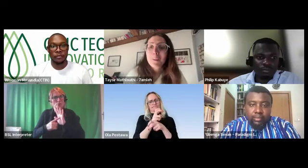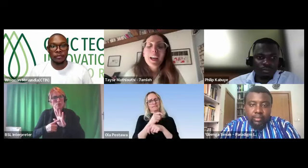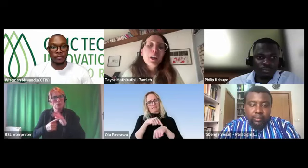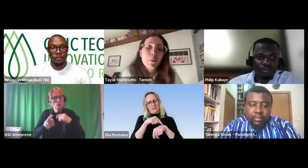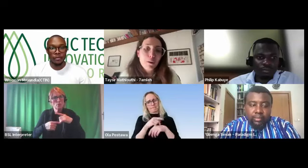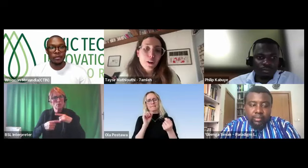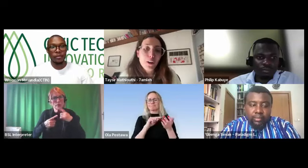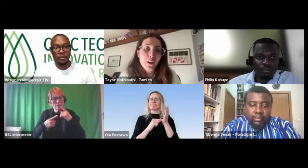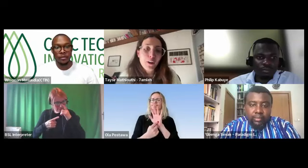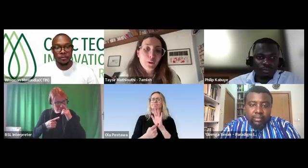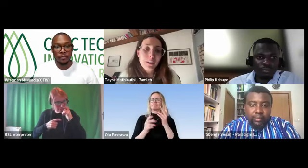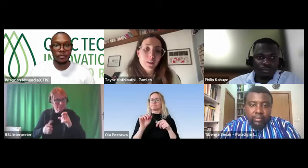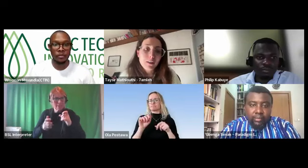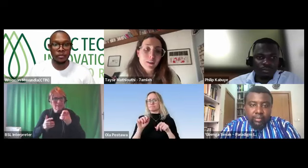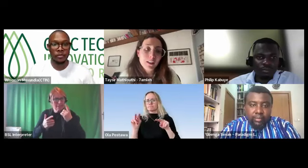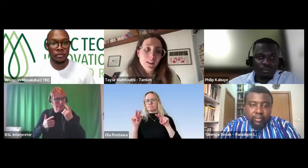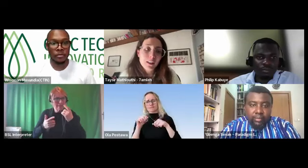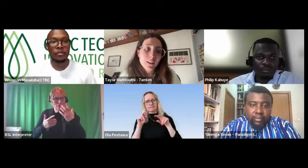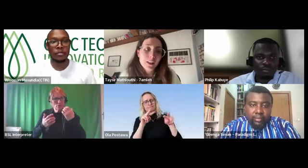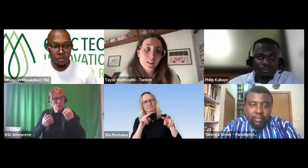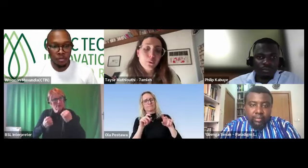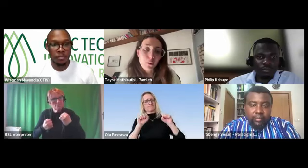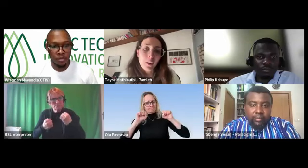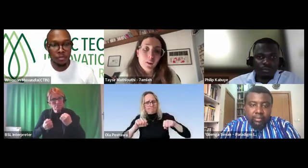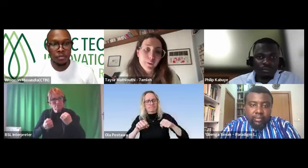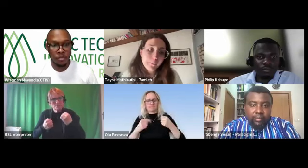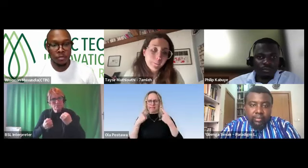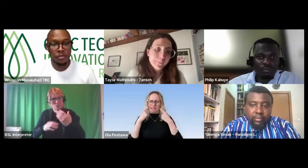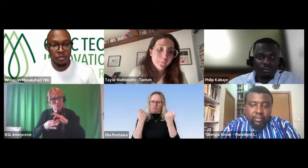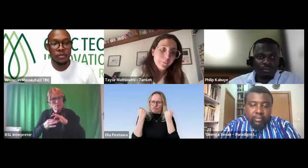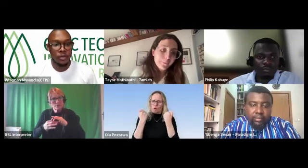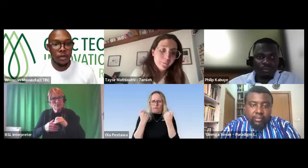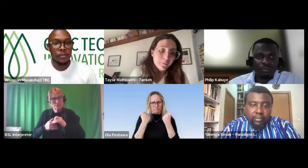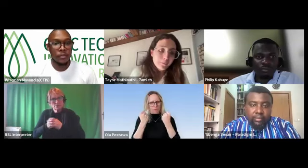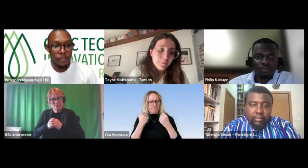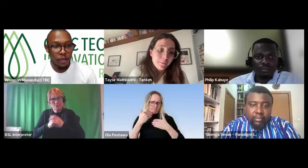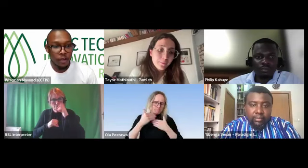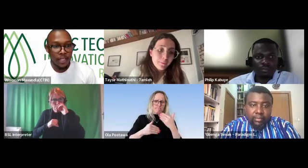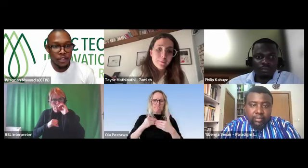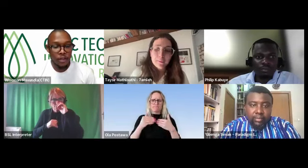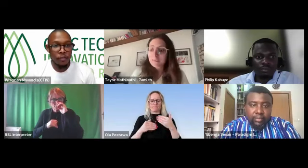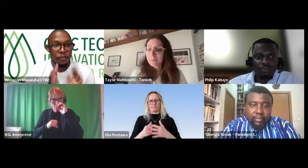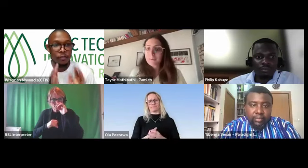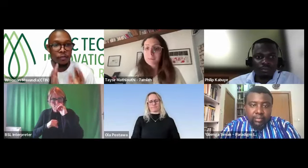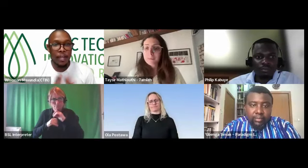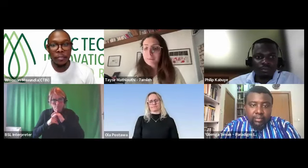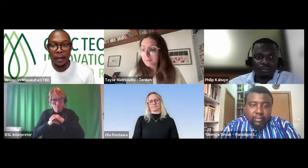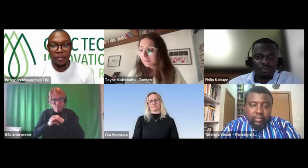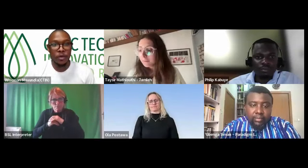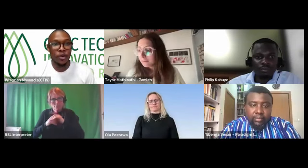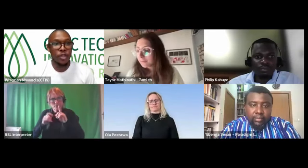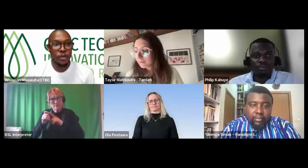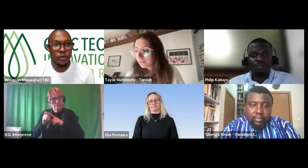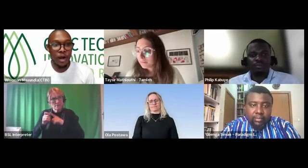still able to be solidar and to work together. Thank you, Taysir.